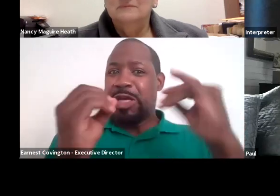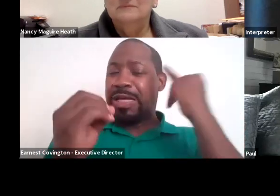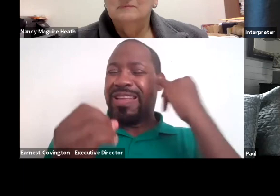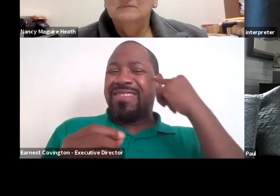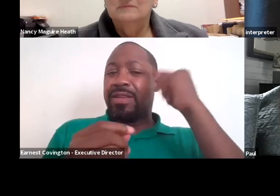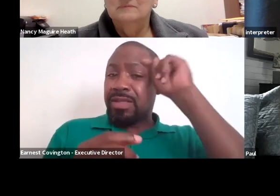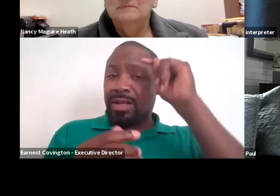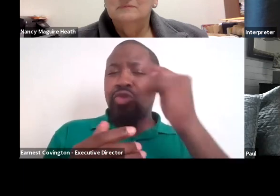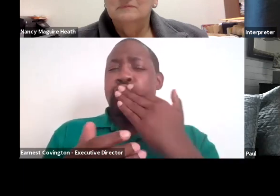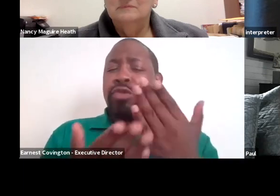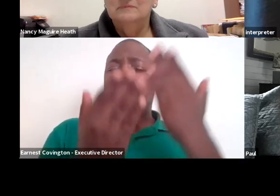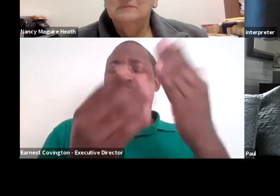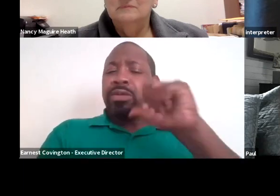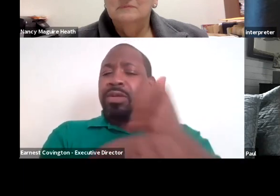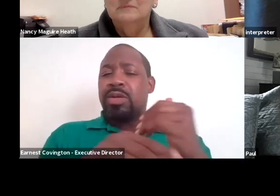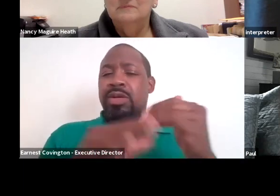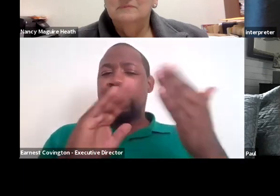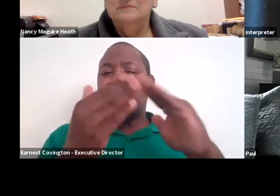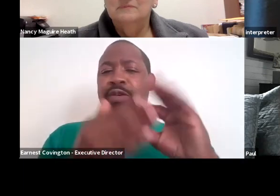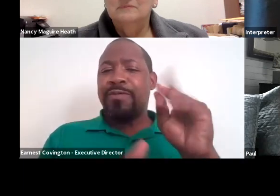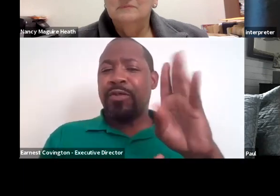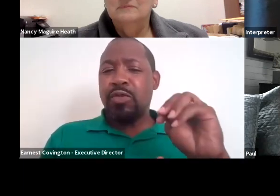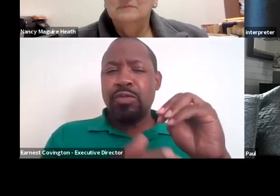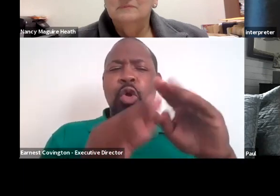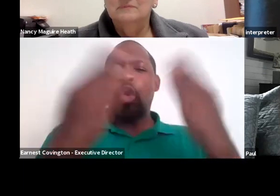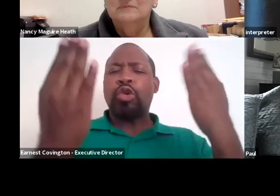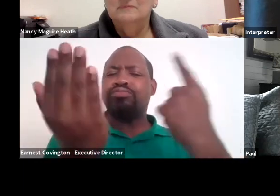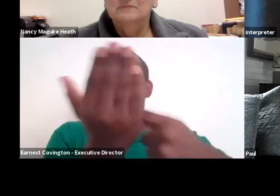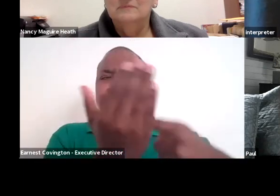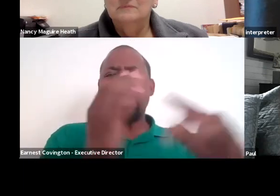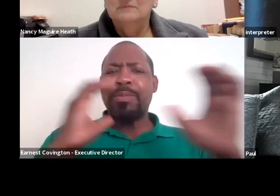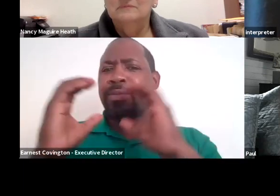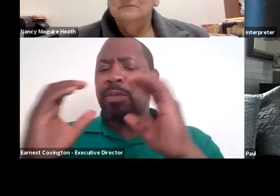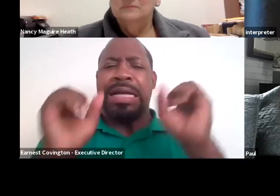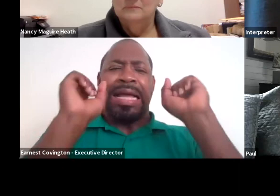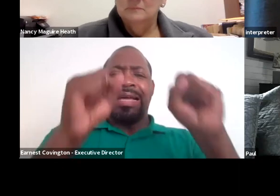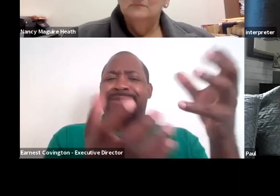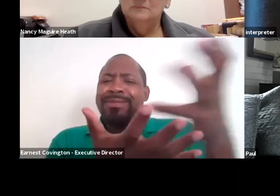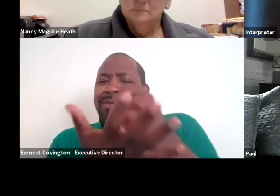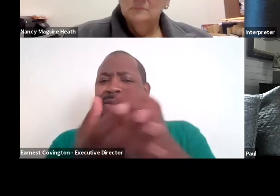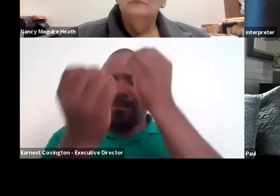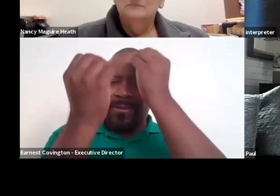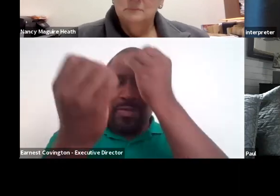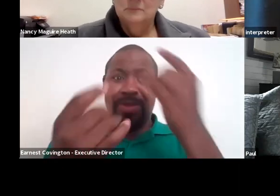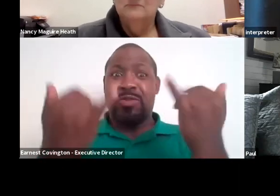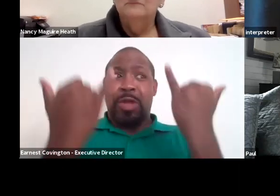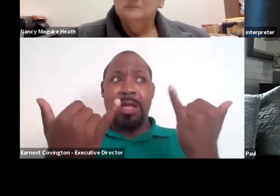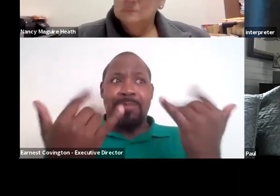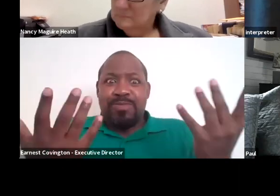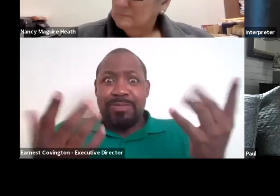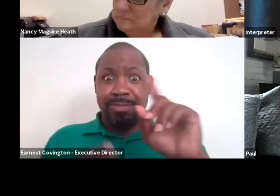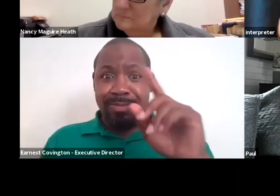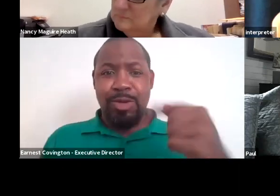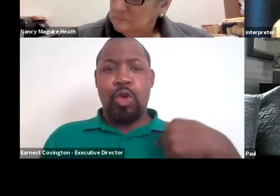Ernest, to be honest, I think Tim made a great suggestion, like to have a community forum